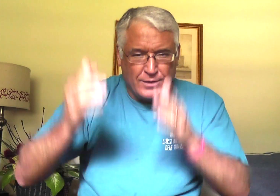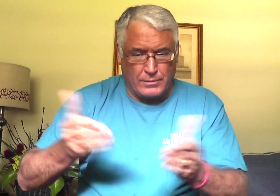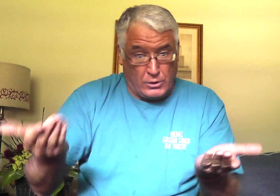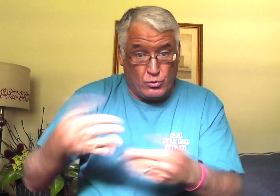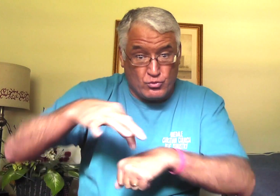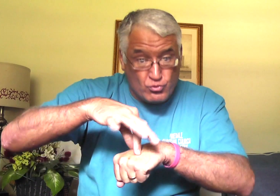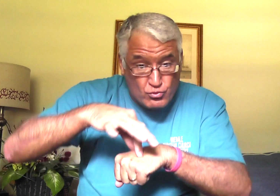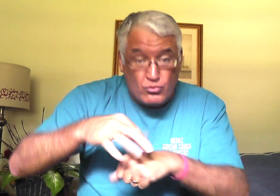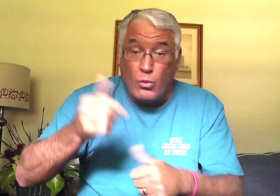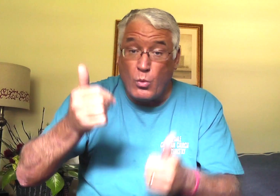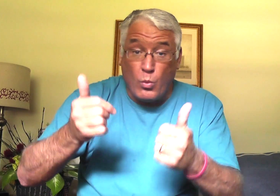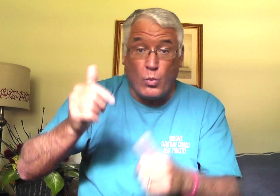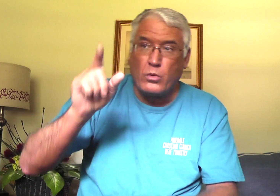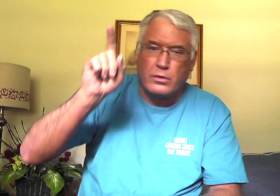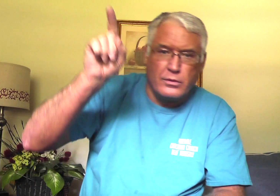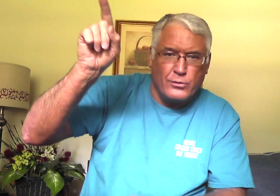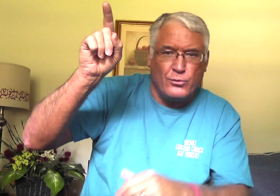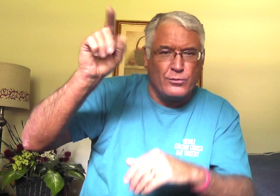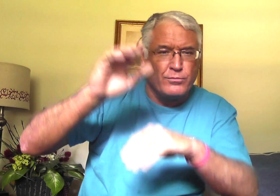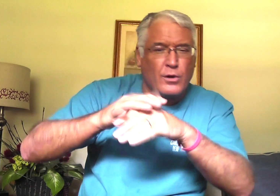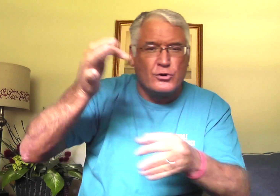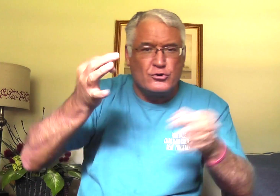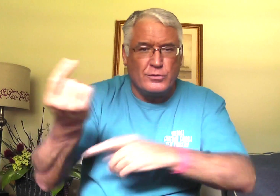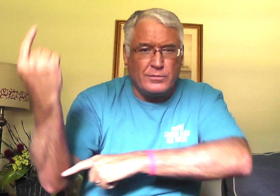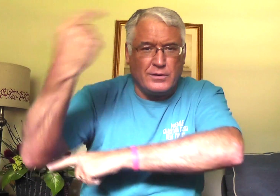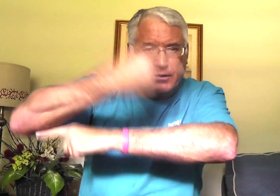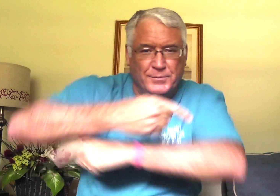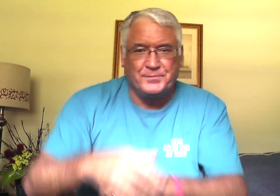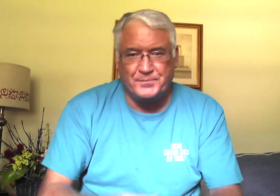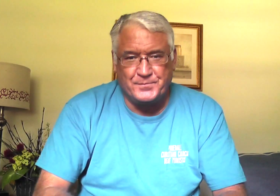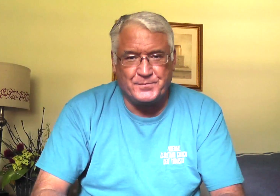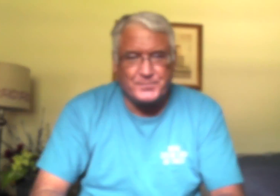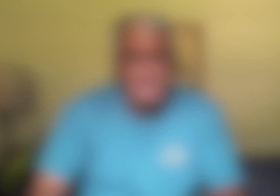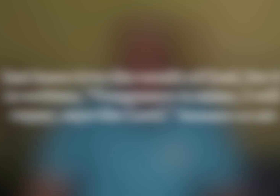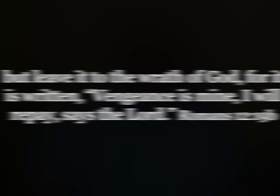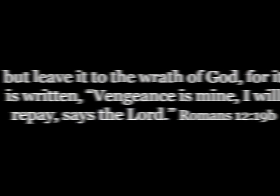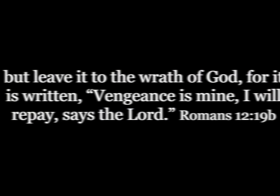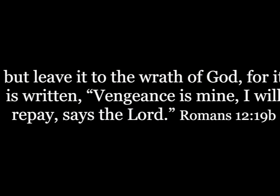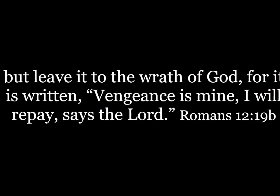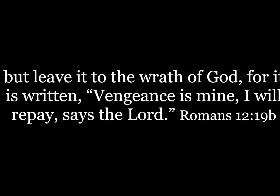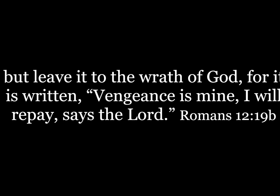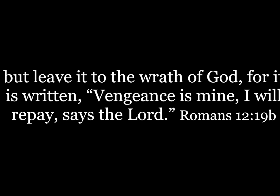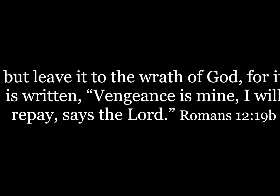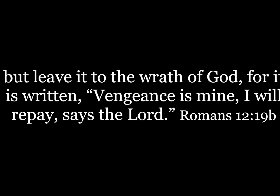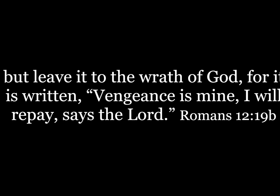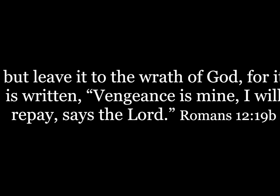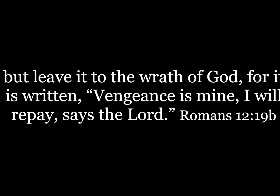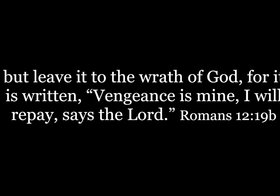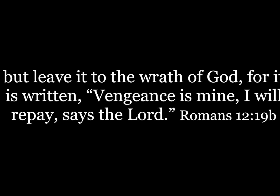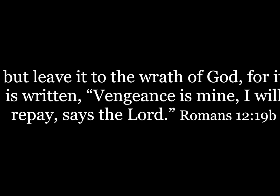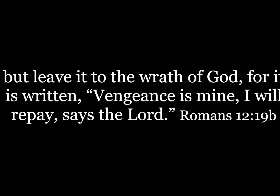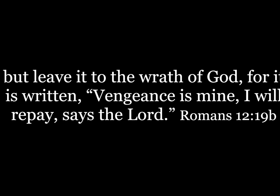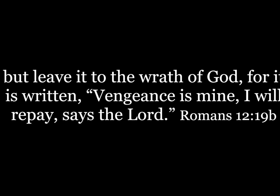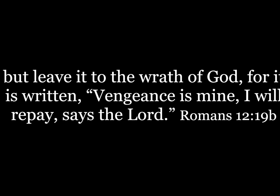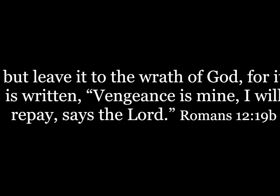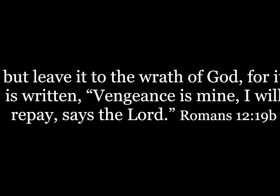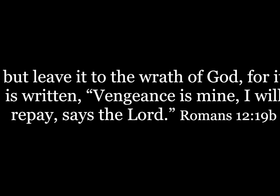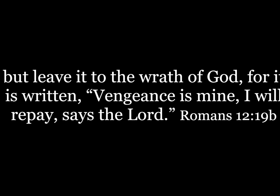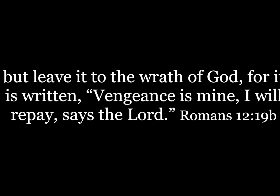will get even with our enemies here on earth or on Judgment Day. But leave it to the wrath of God, for